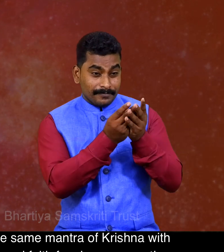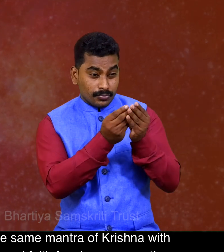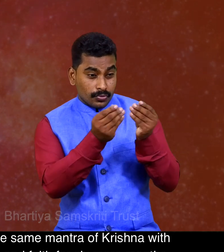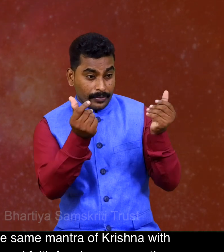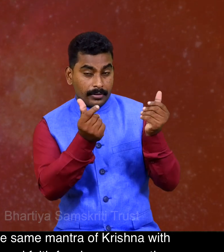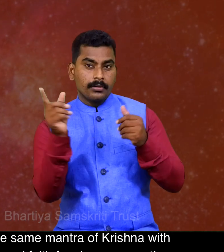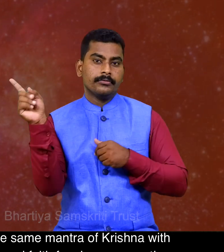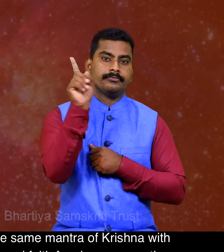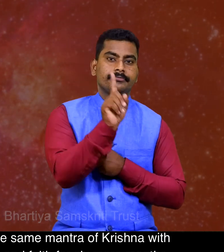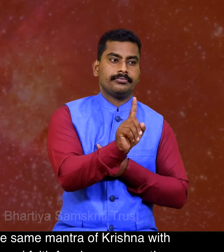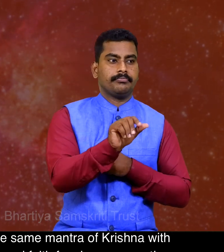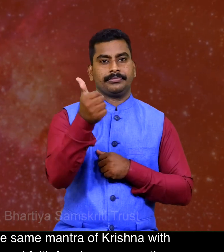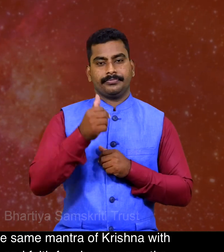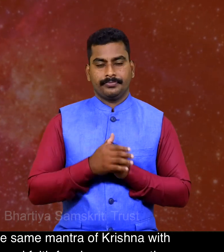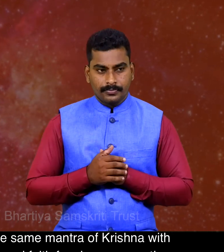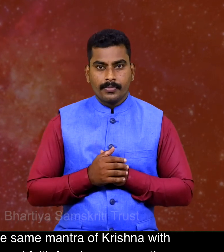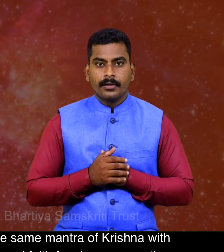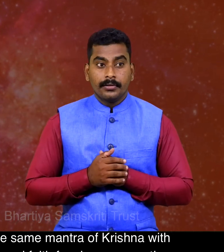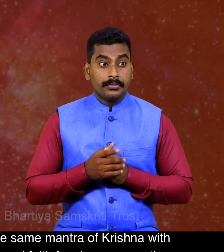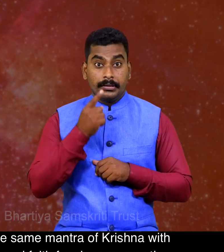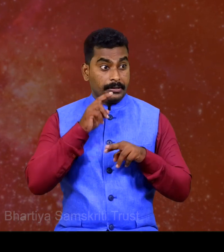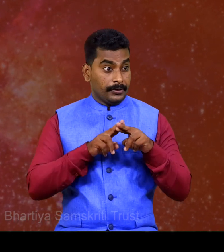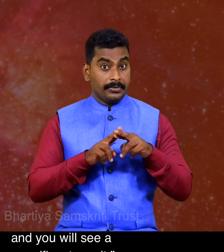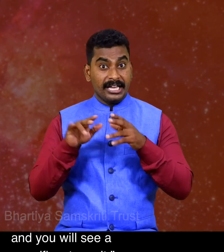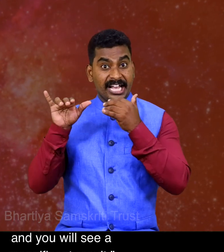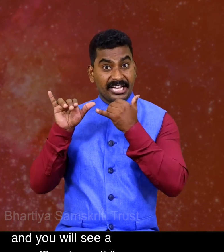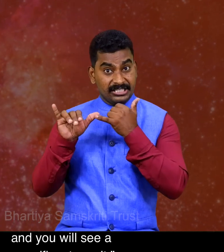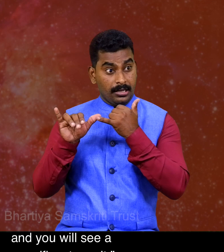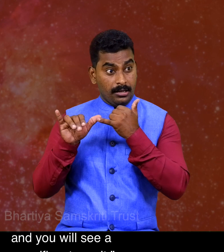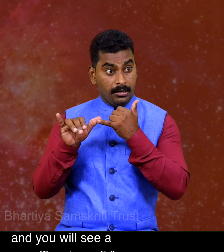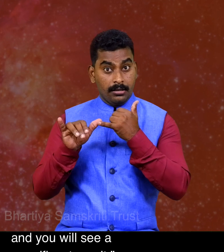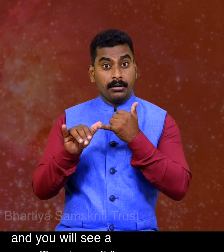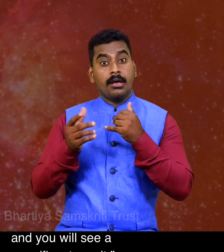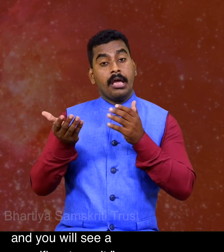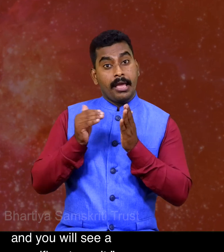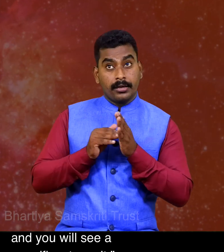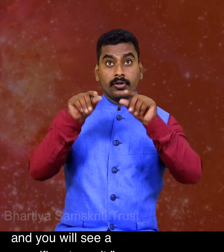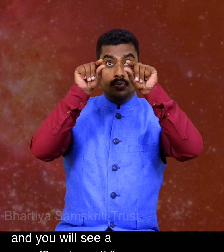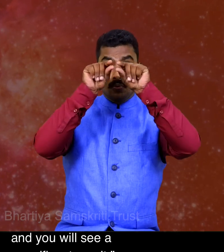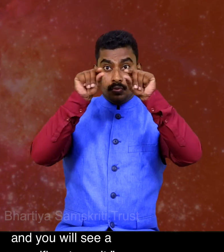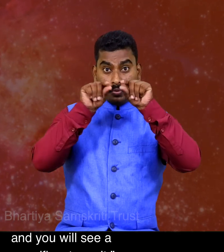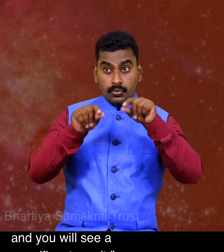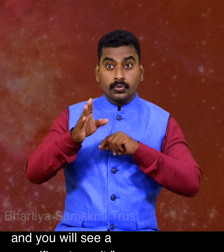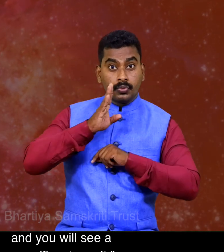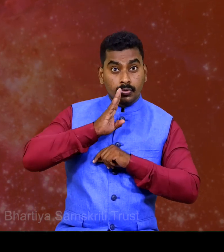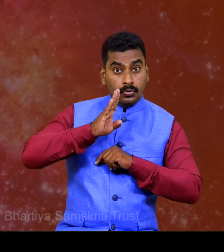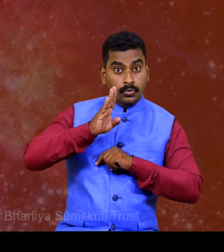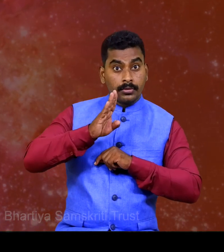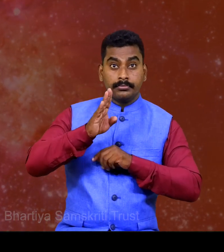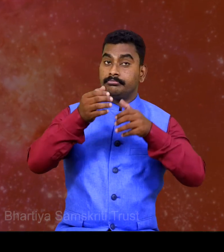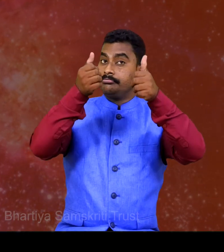mantra of Krishna with devotion and faith for 6 more months, and you will see a magnificent result.